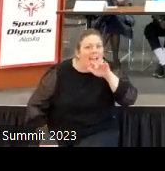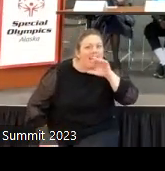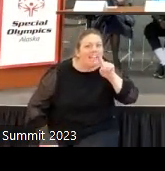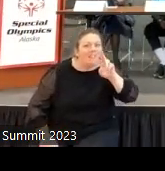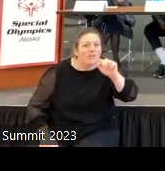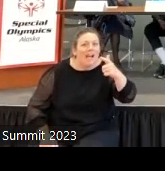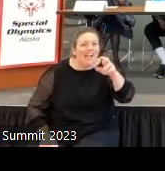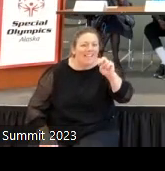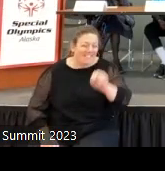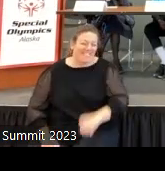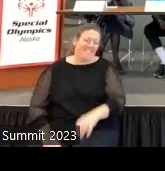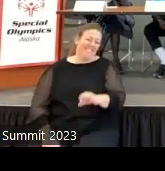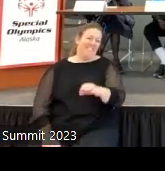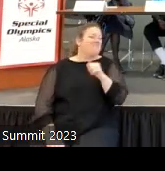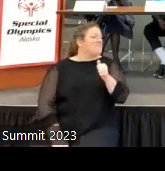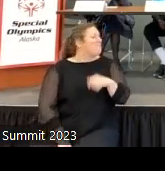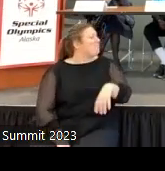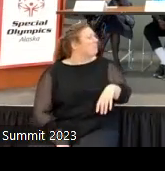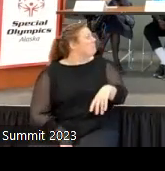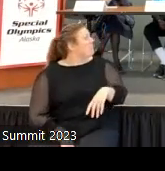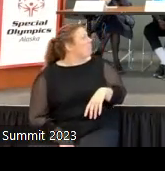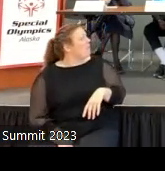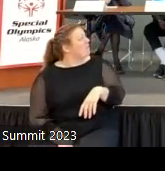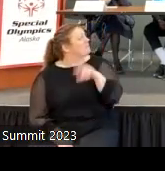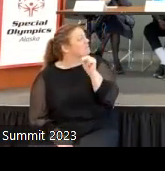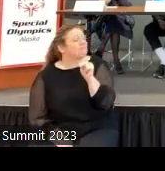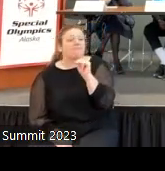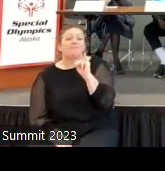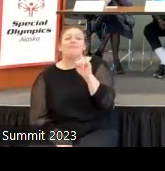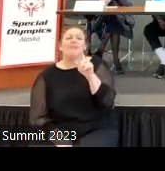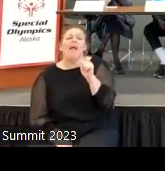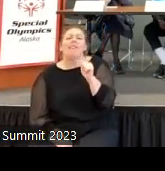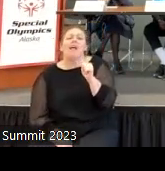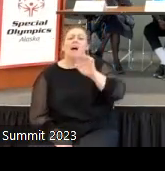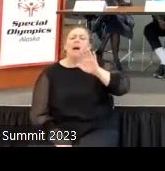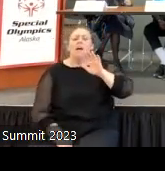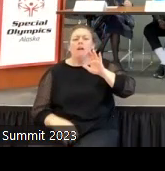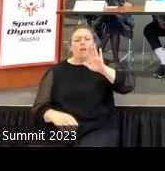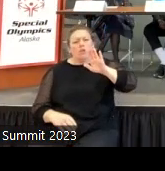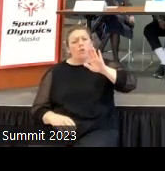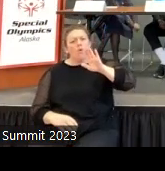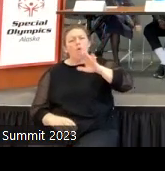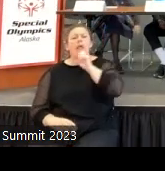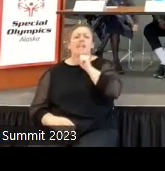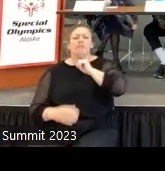Nyla, how have your priorities changed as you've grown older? Thank you. Well,